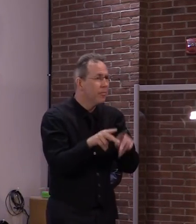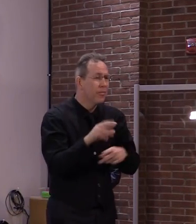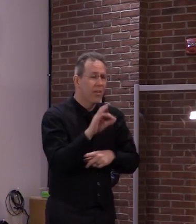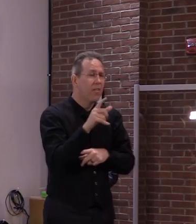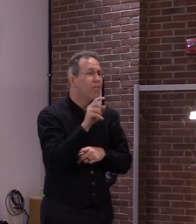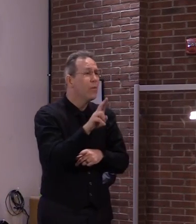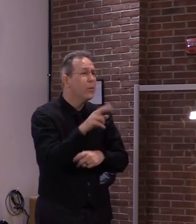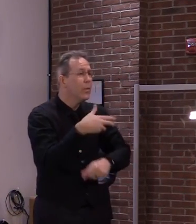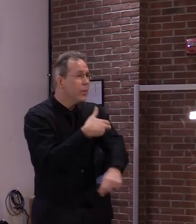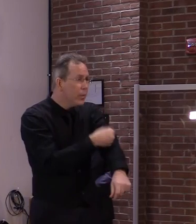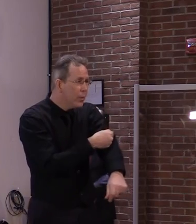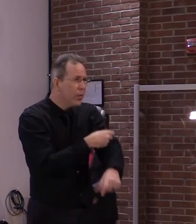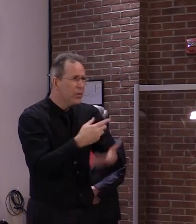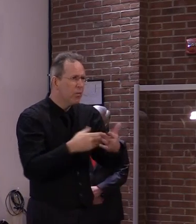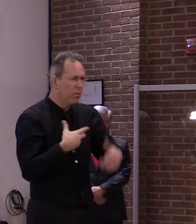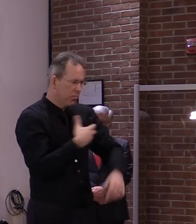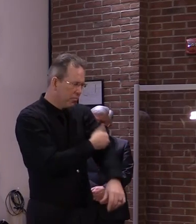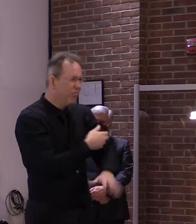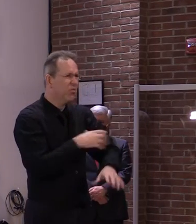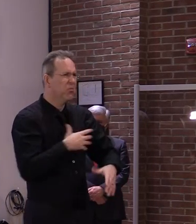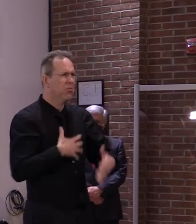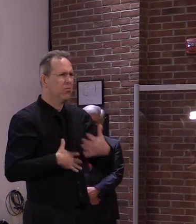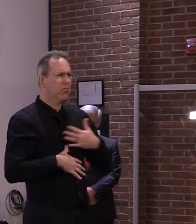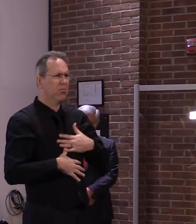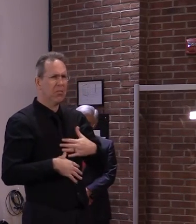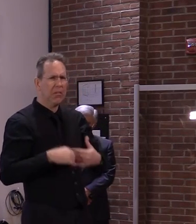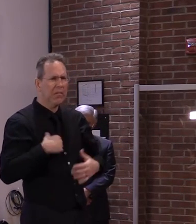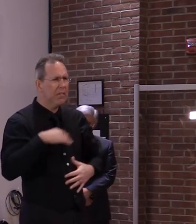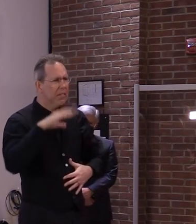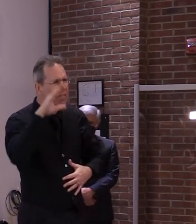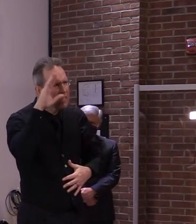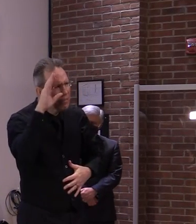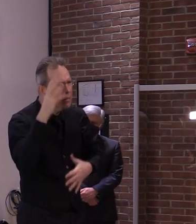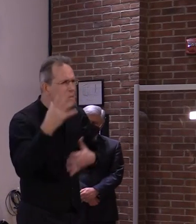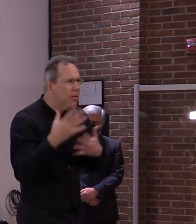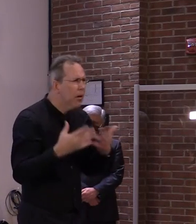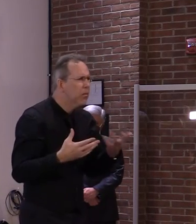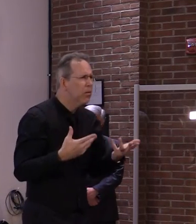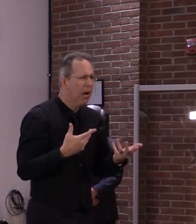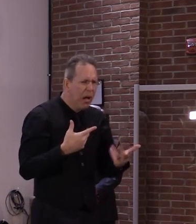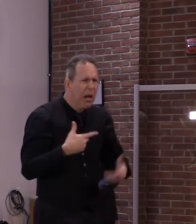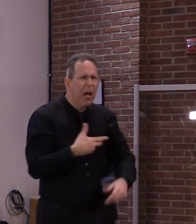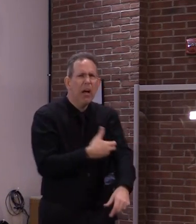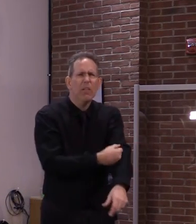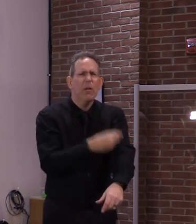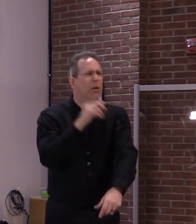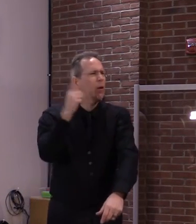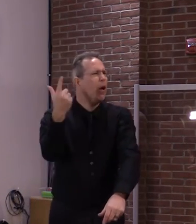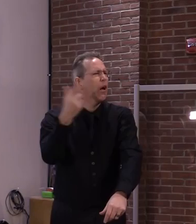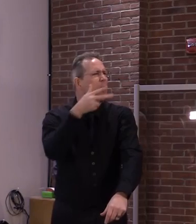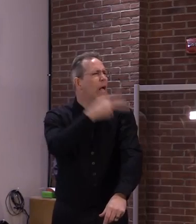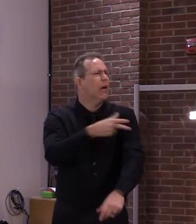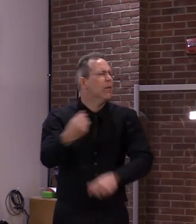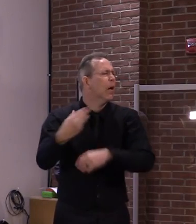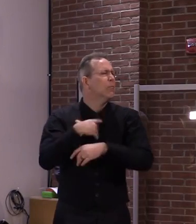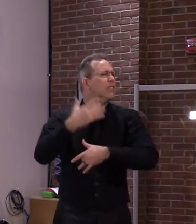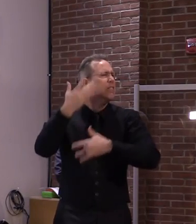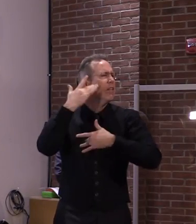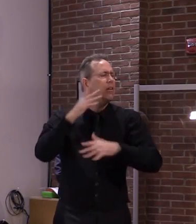symptoms even though they had the shot. Now, they could view that as a failure of the shot, or they could understand